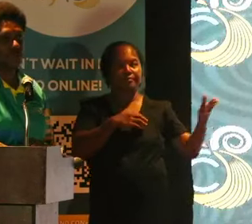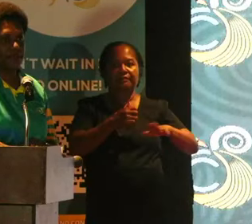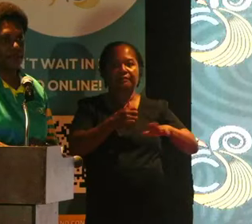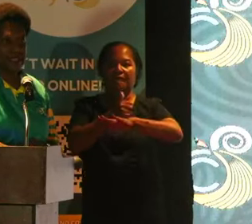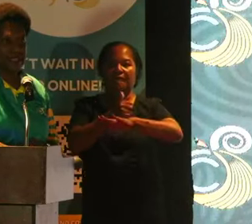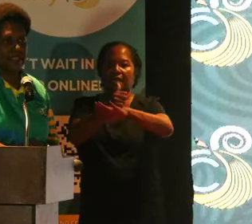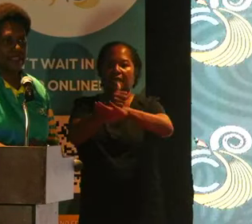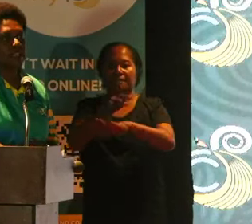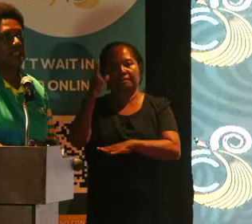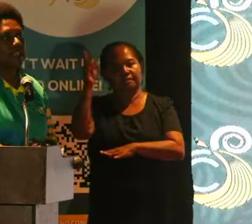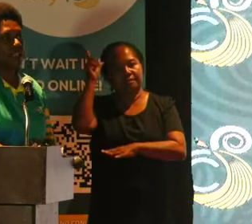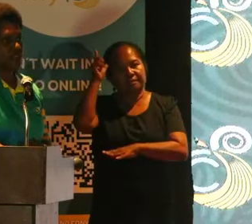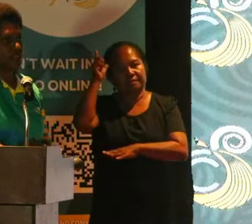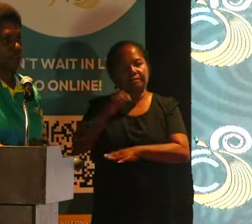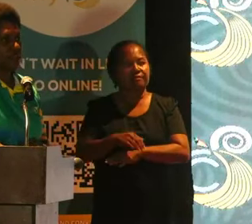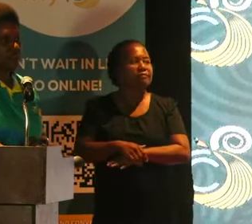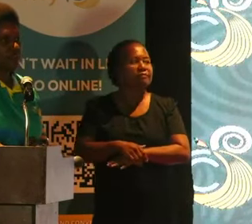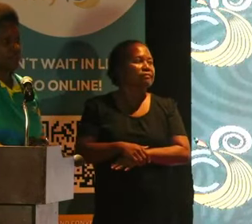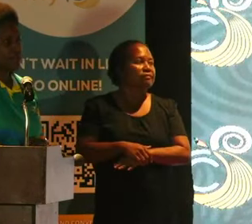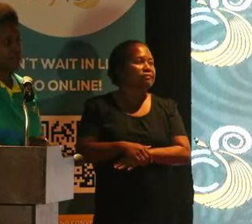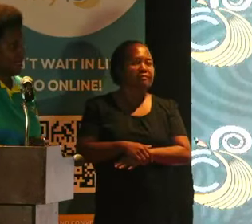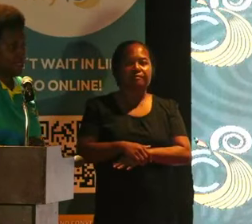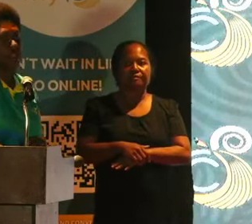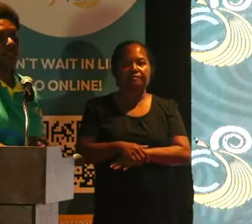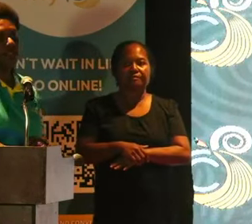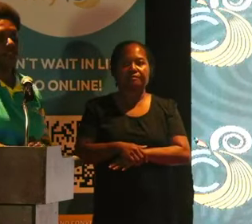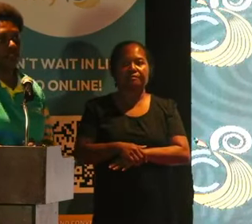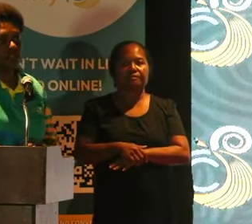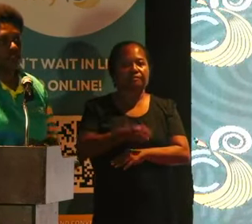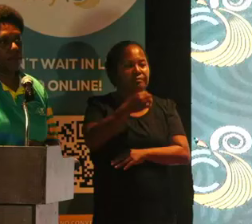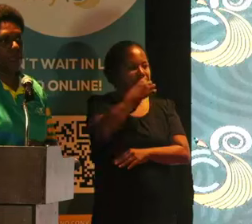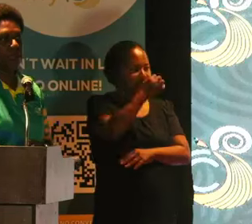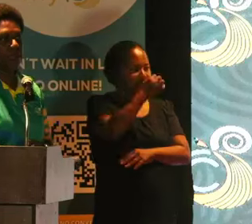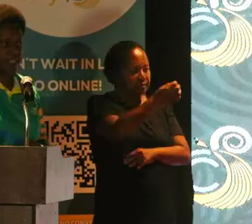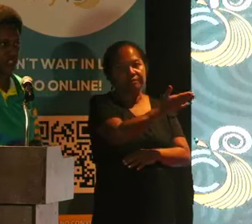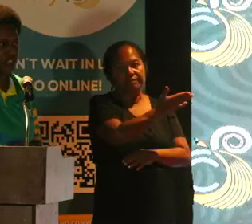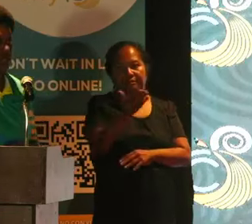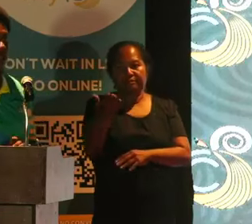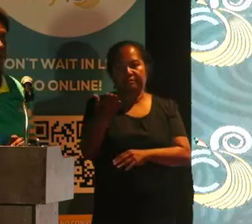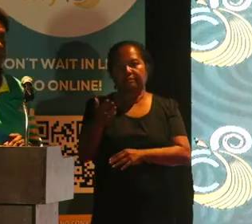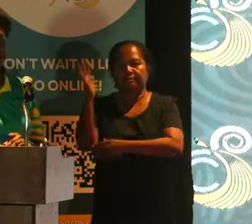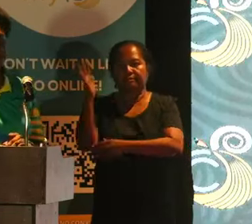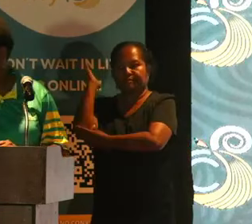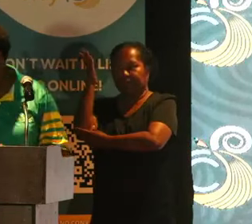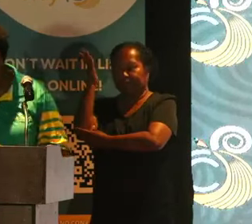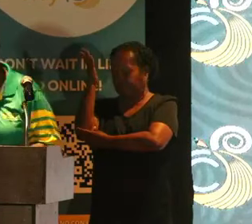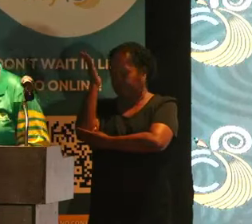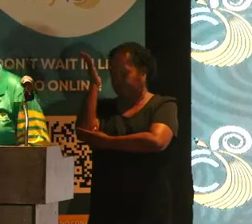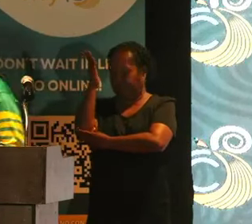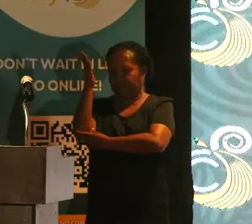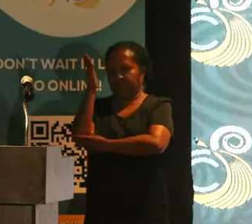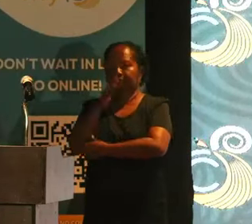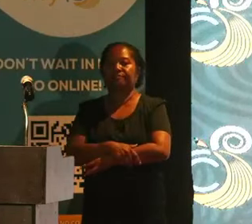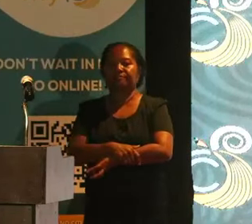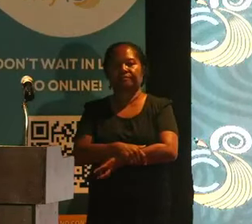for compliance. So by me allowing Ms. Amanda Law, give presentation.